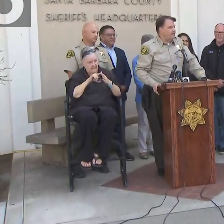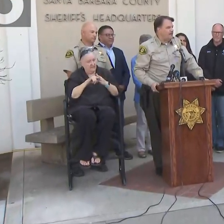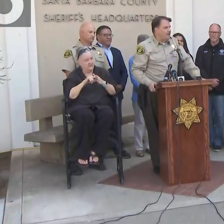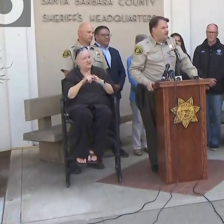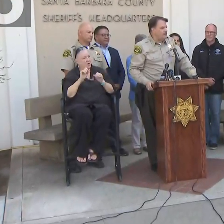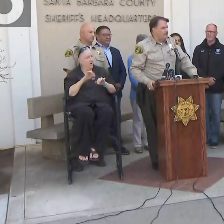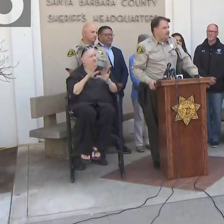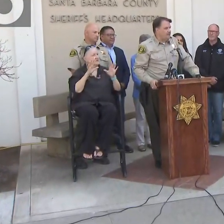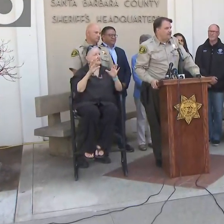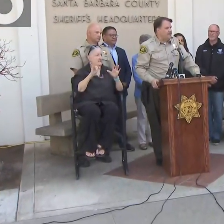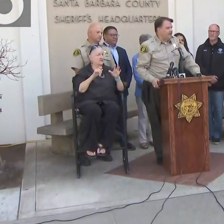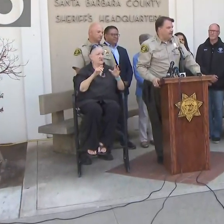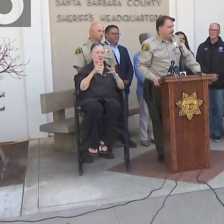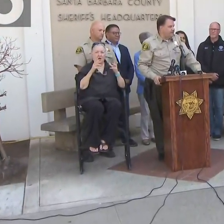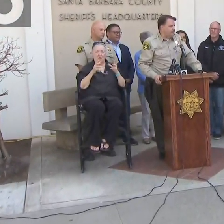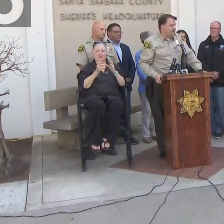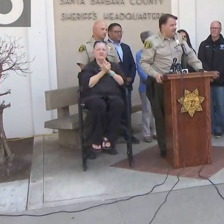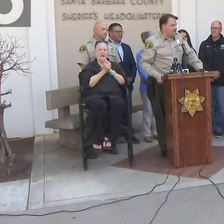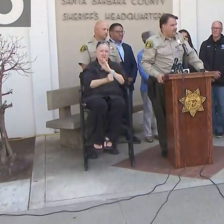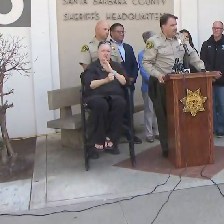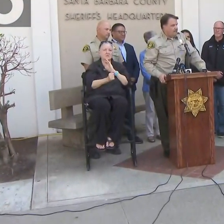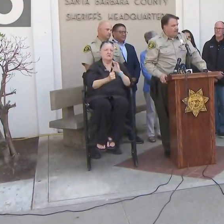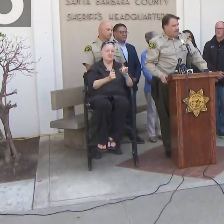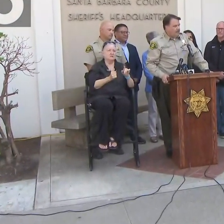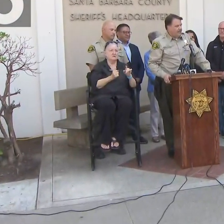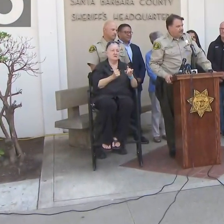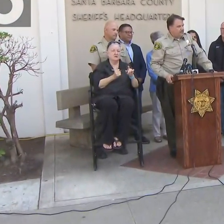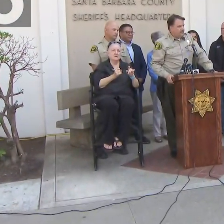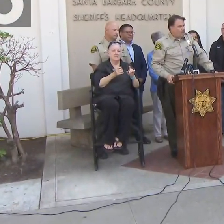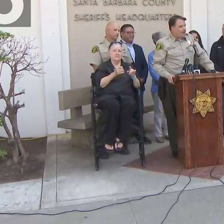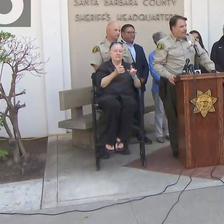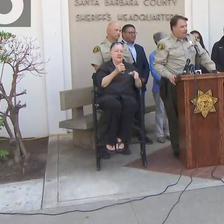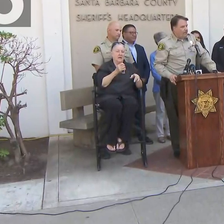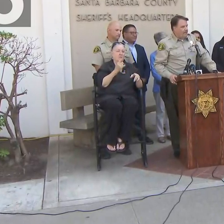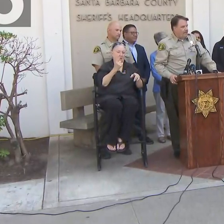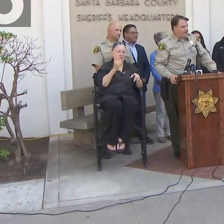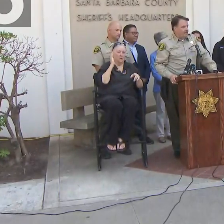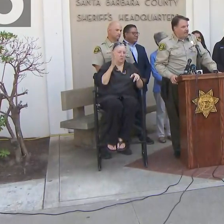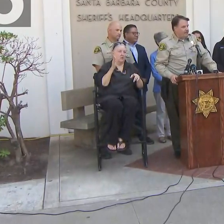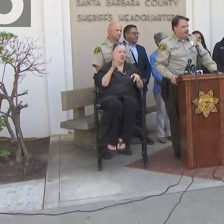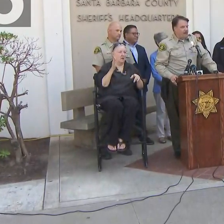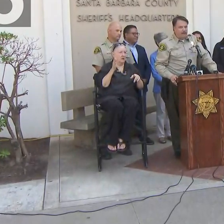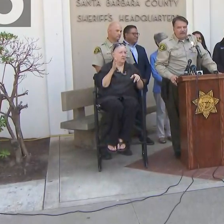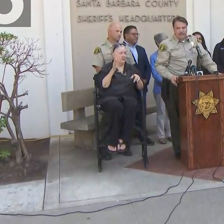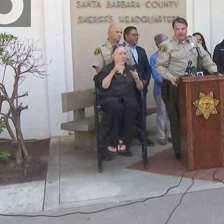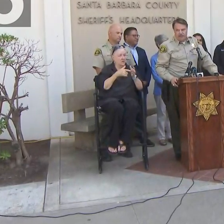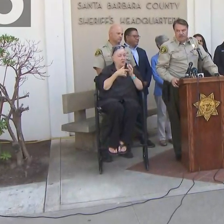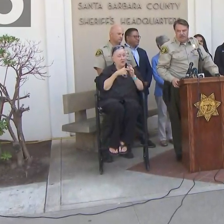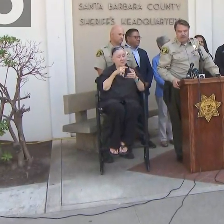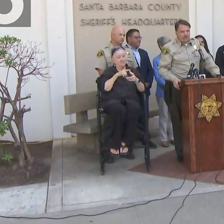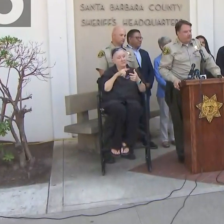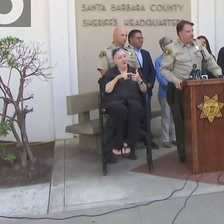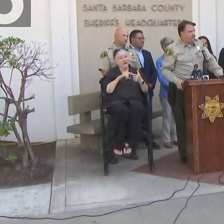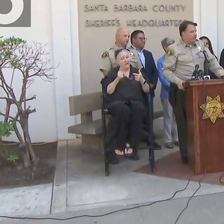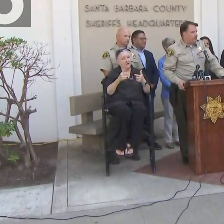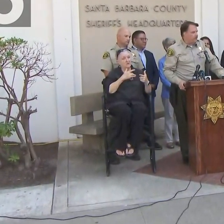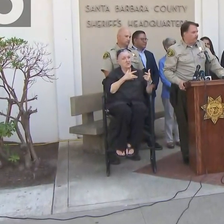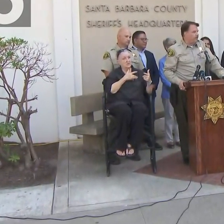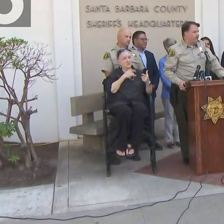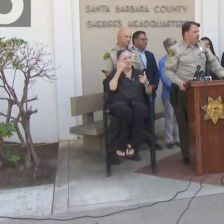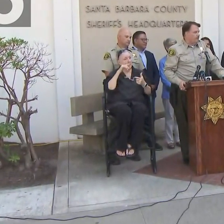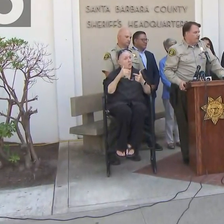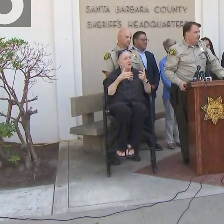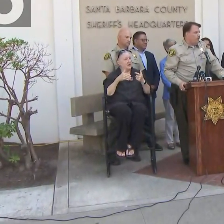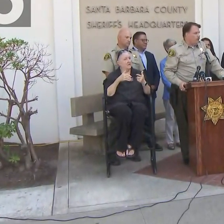that obviously calls for a tremendous amount of expertise. That's one that will be required. And then there's also a concern for